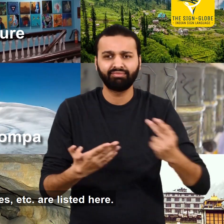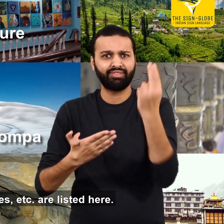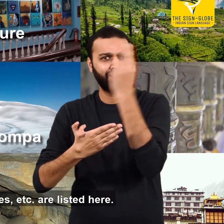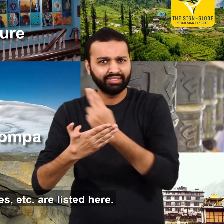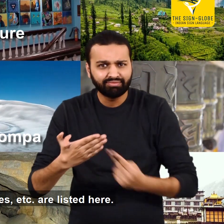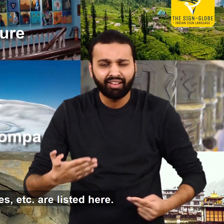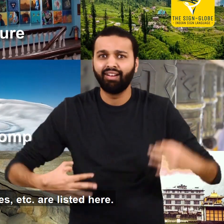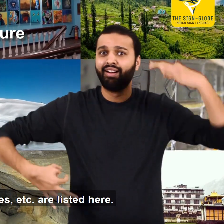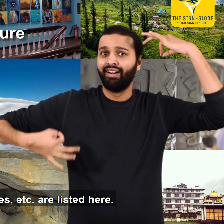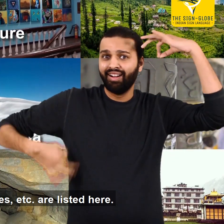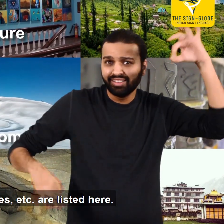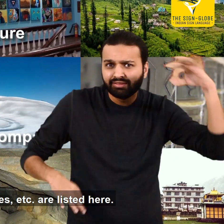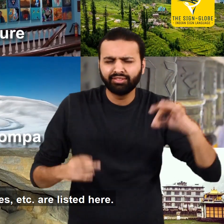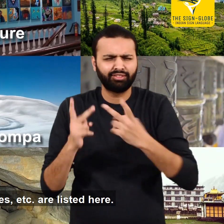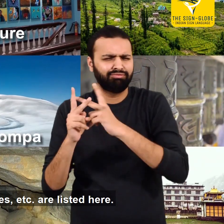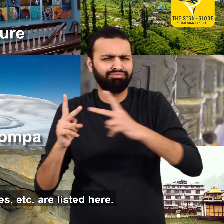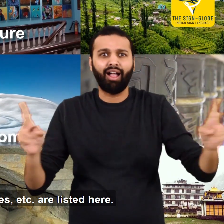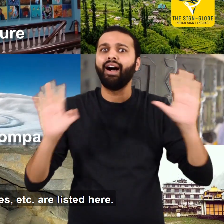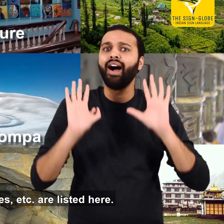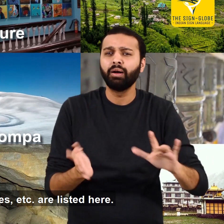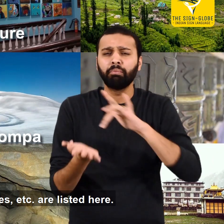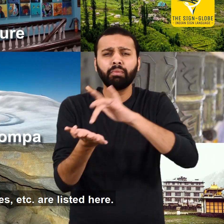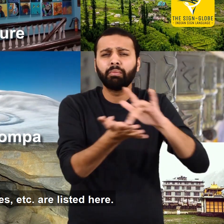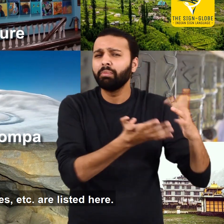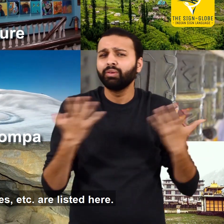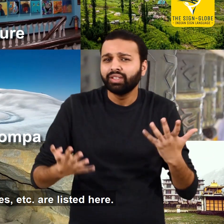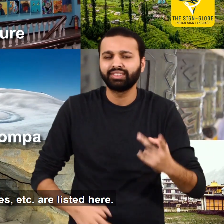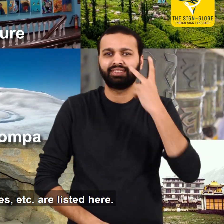Exhibitions, arts, dances, etc. are listed here.